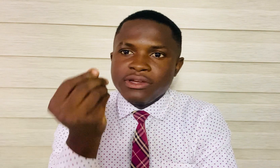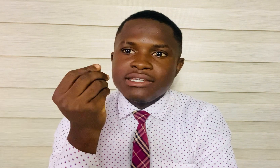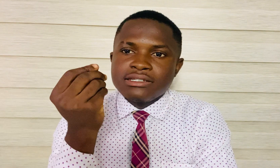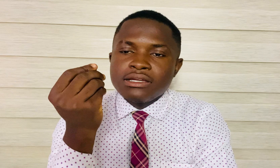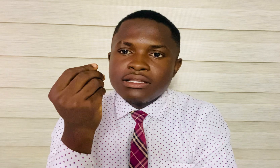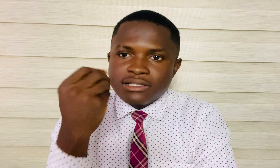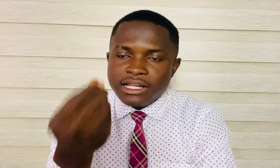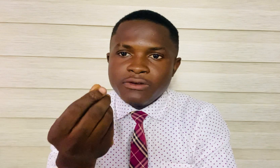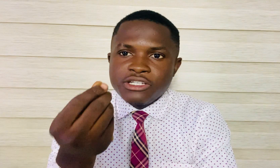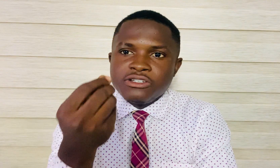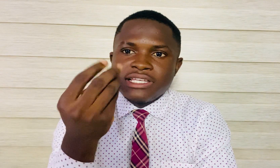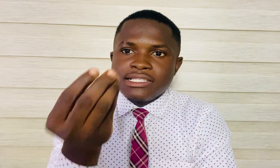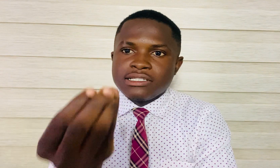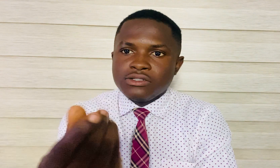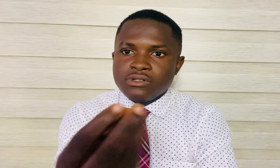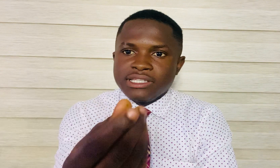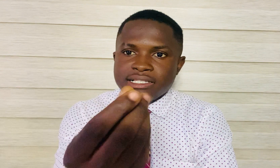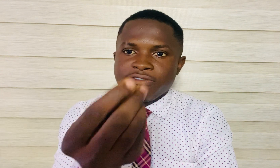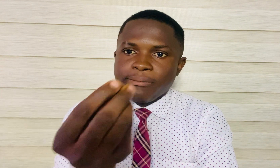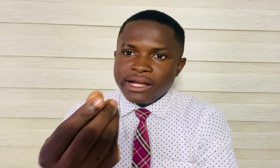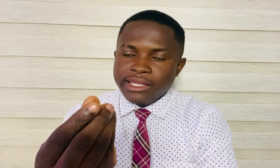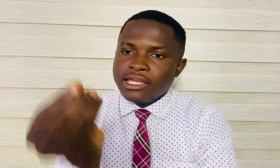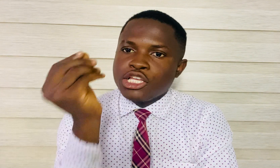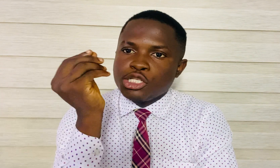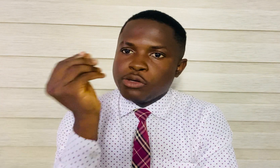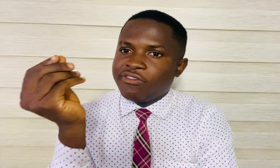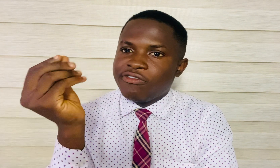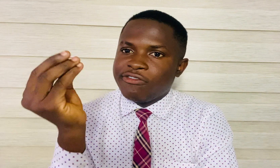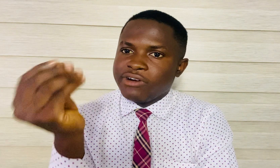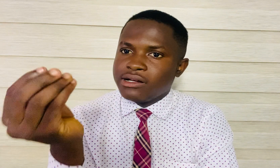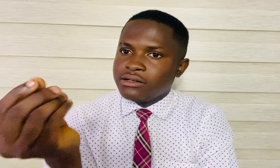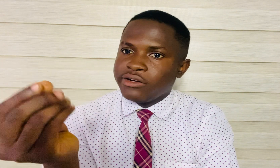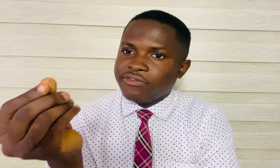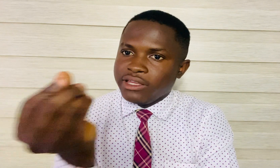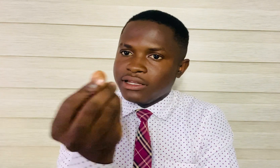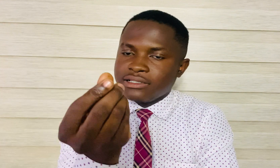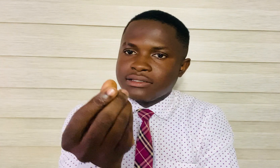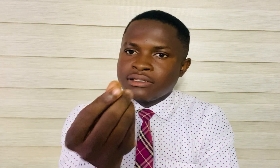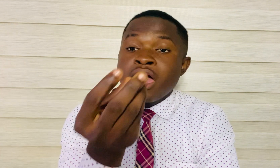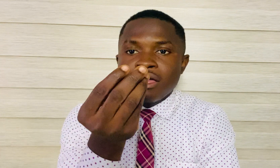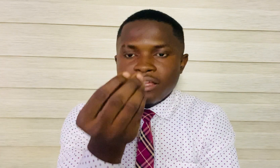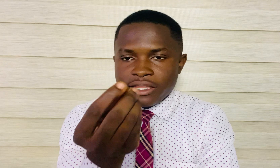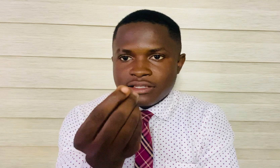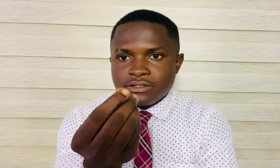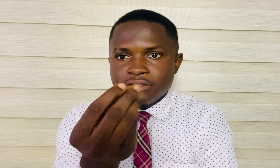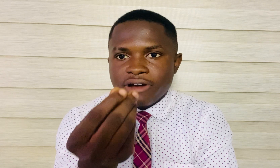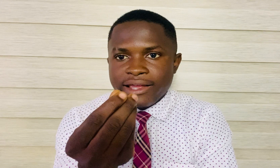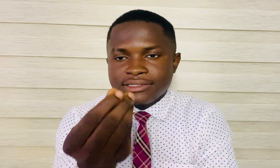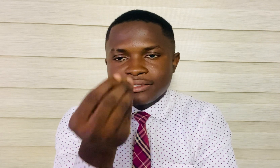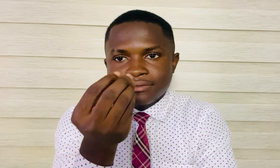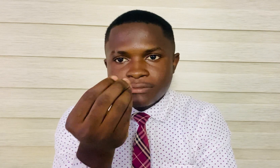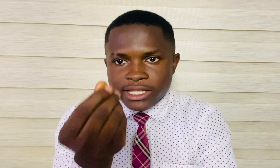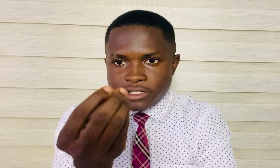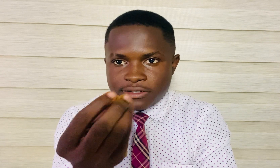language users do this for money. So you freckle your fingers. It is so right. It is so